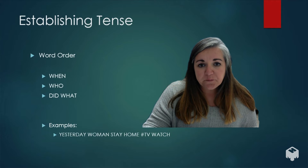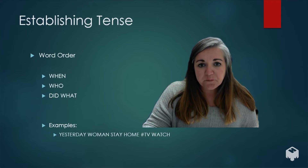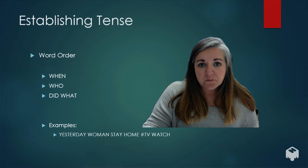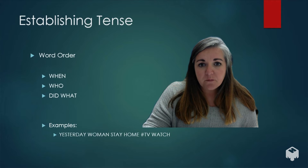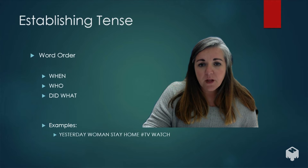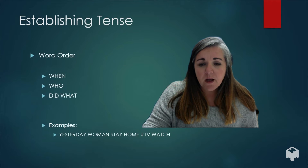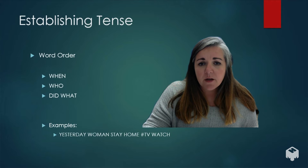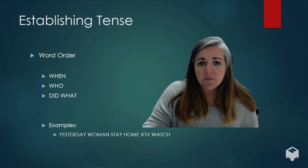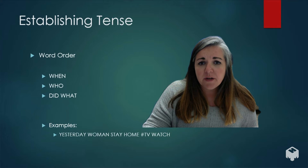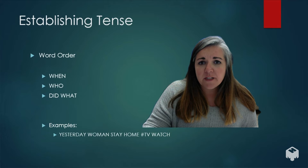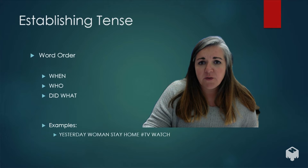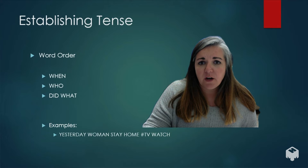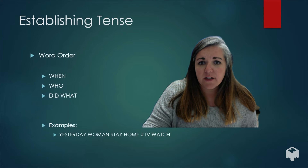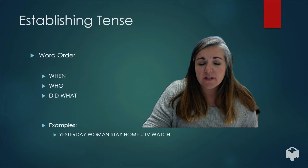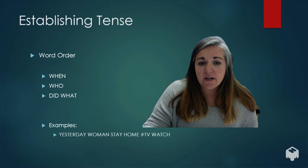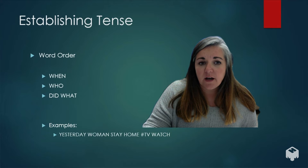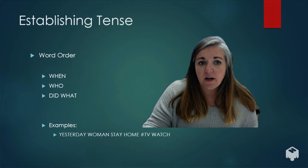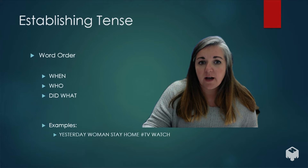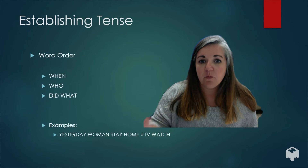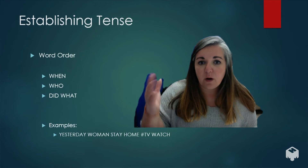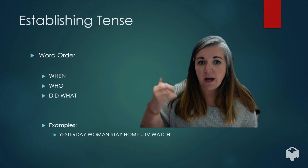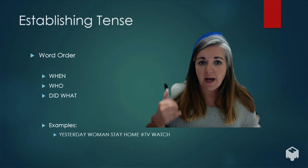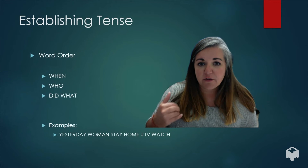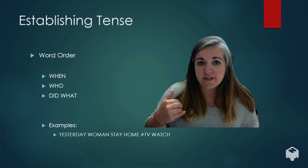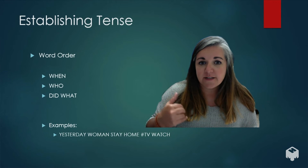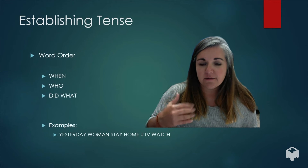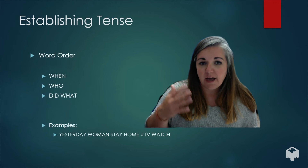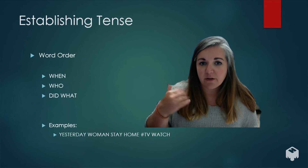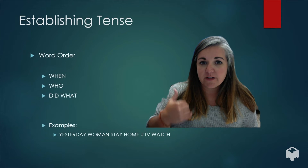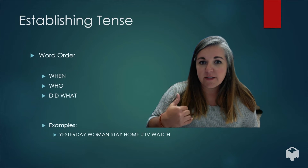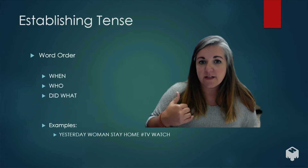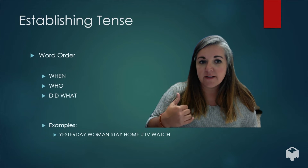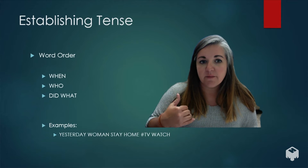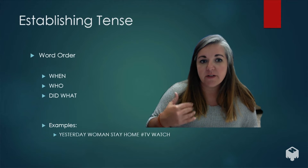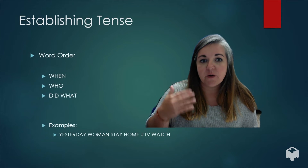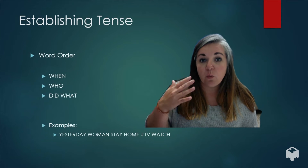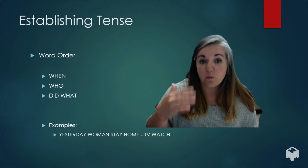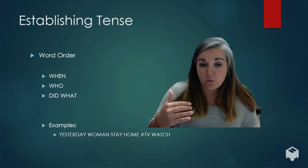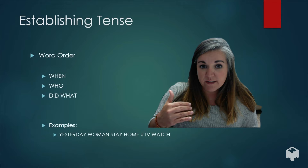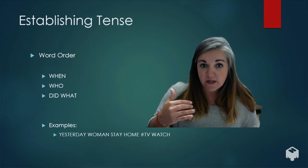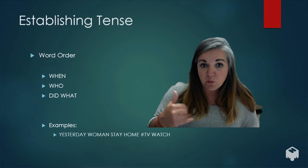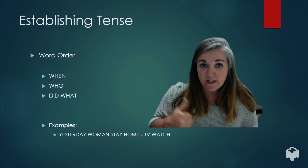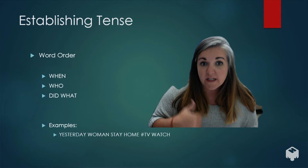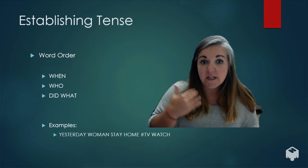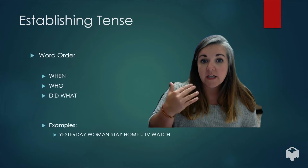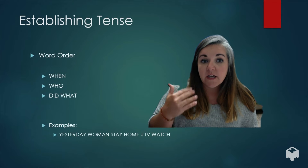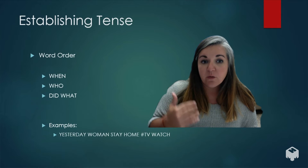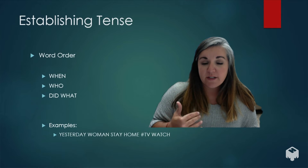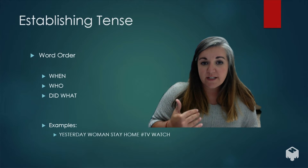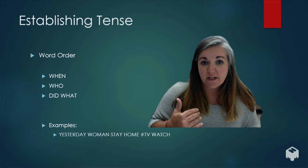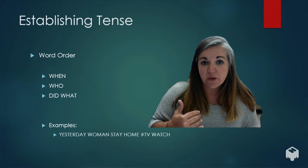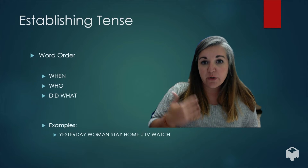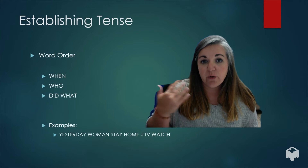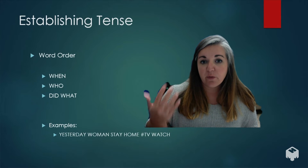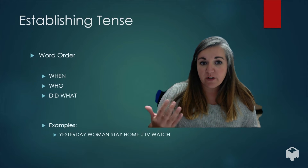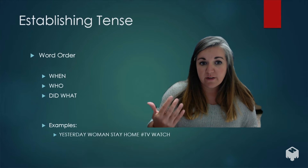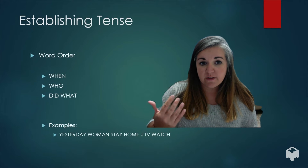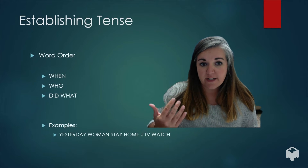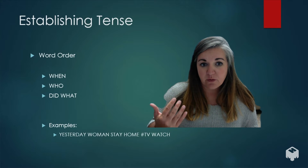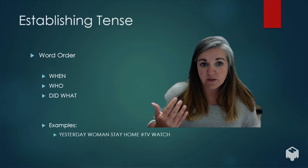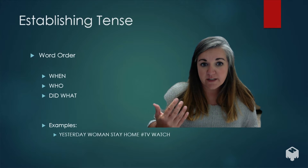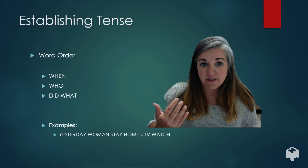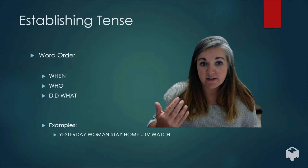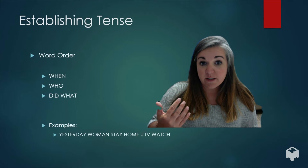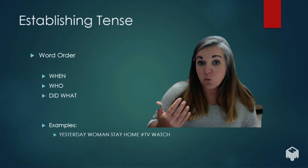structure as far as how to sign something. So we state when, we state who, and